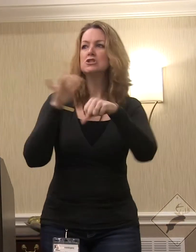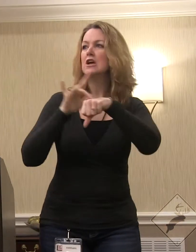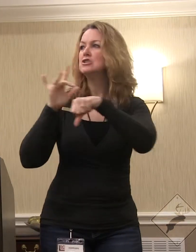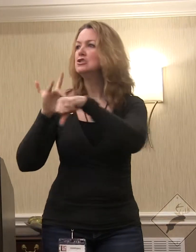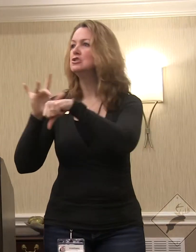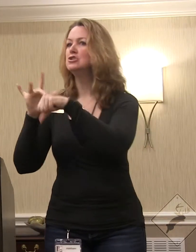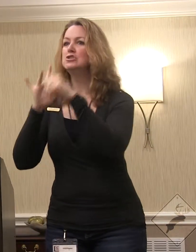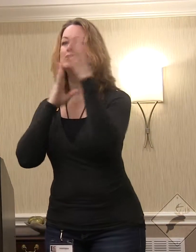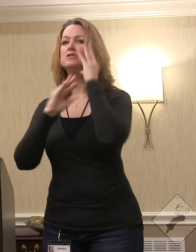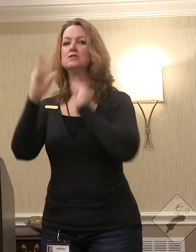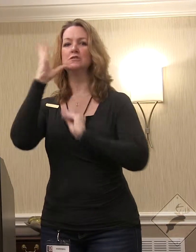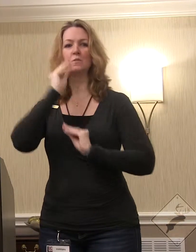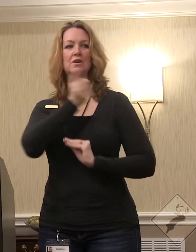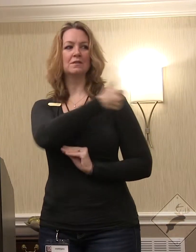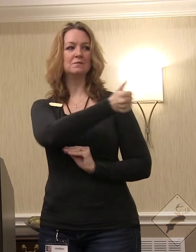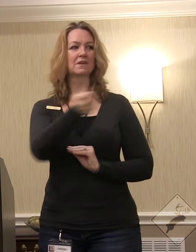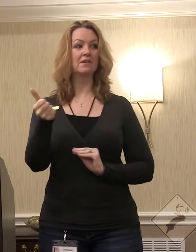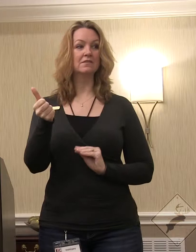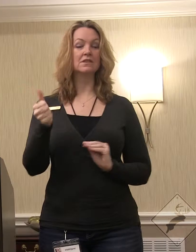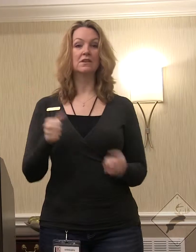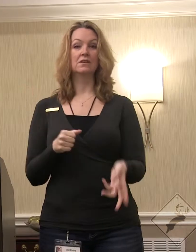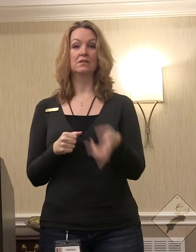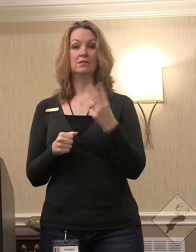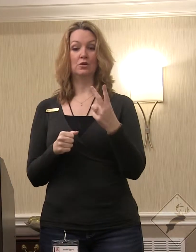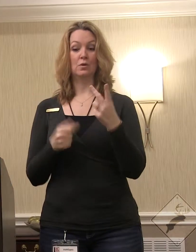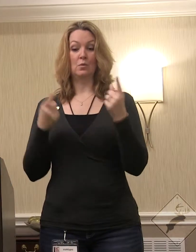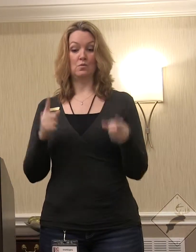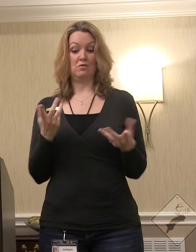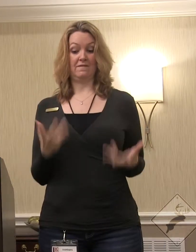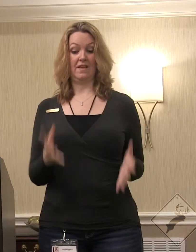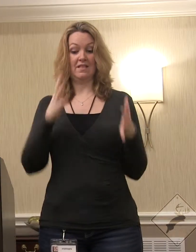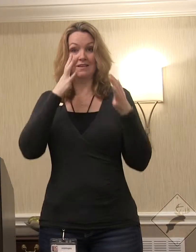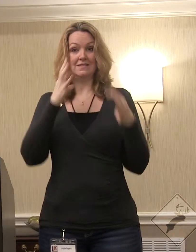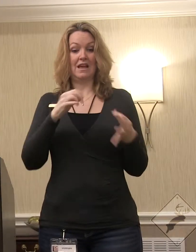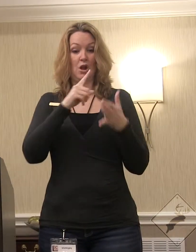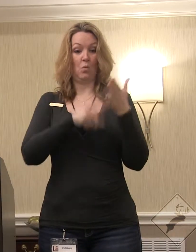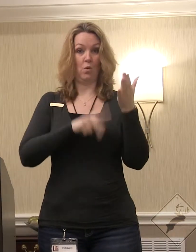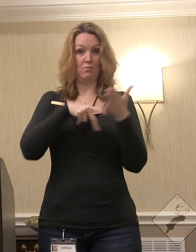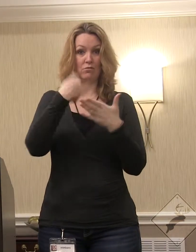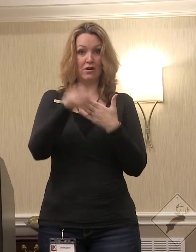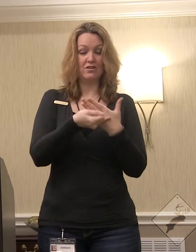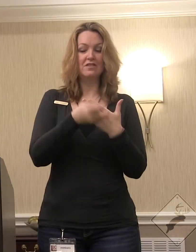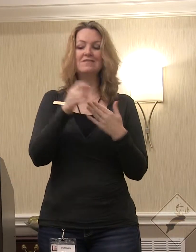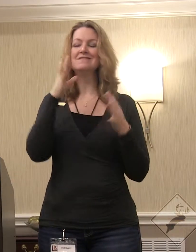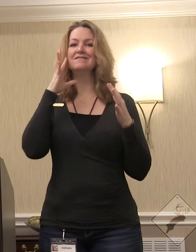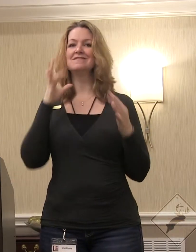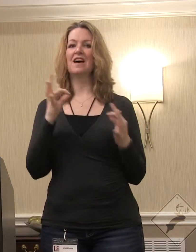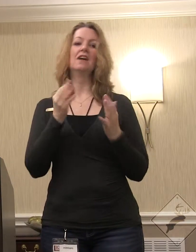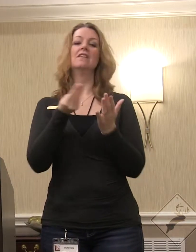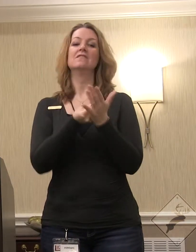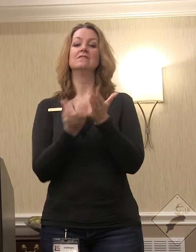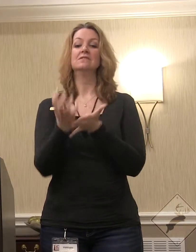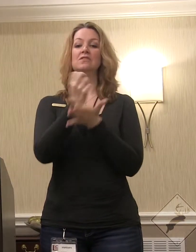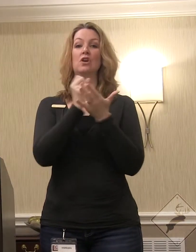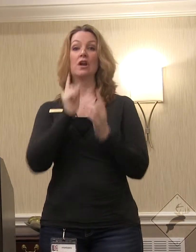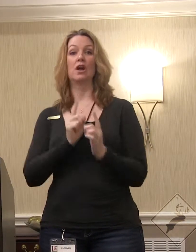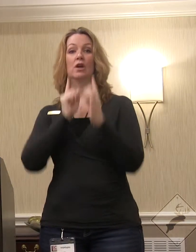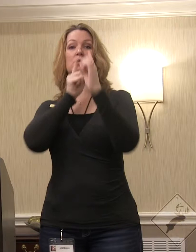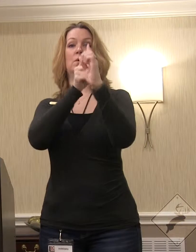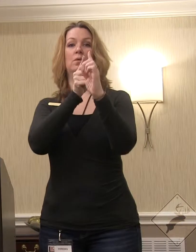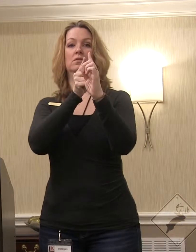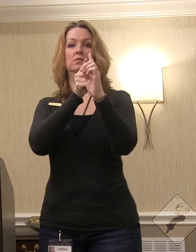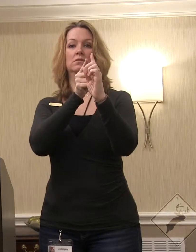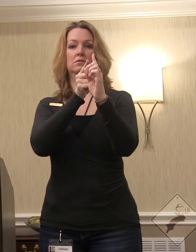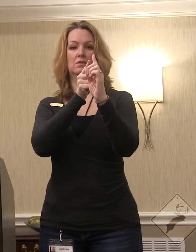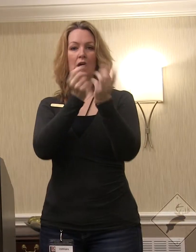can experience. Okay, number two, once you've decided on that project, you need to determine a fundraising goal. That's